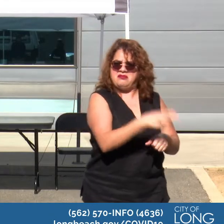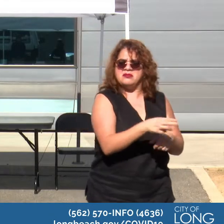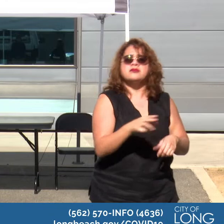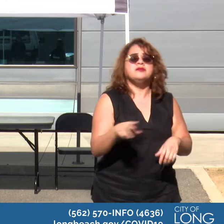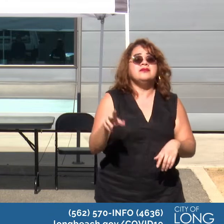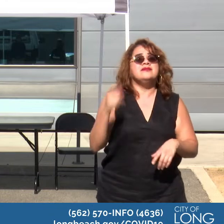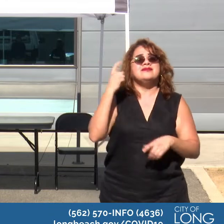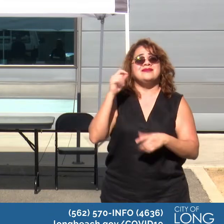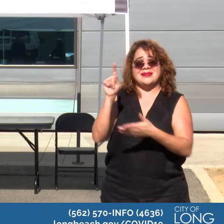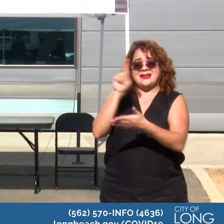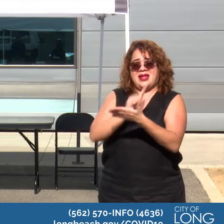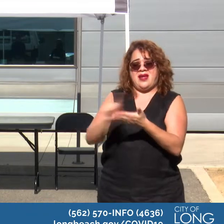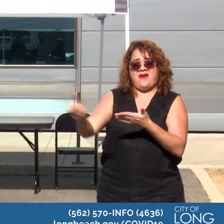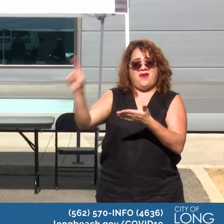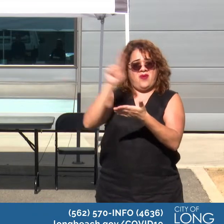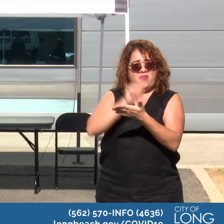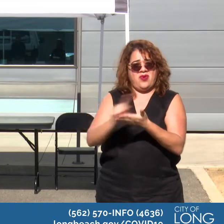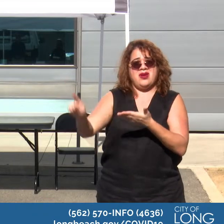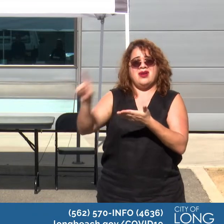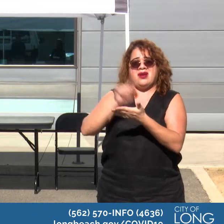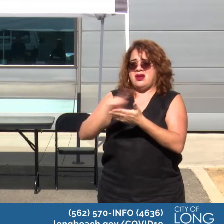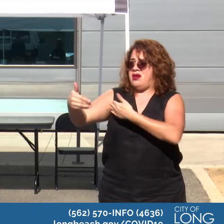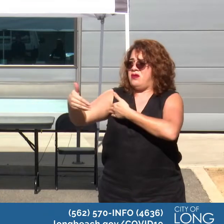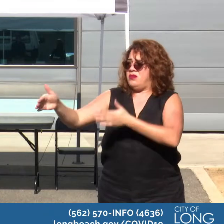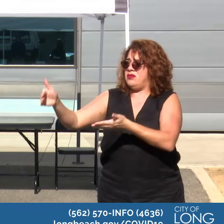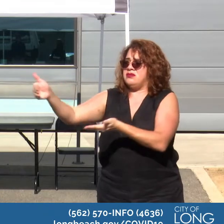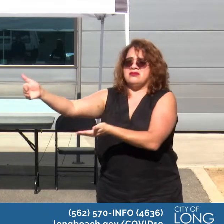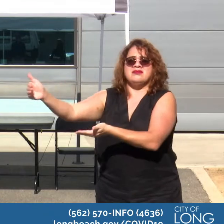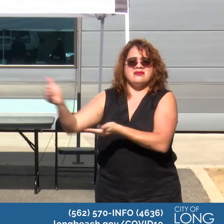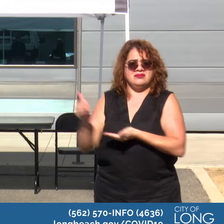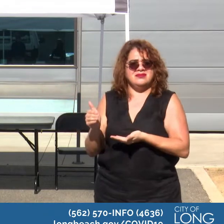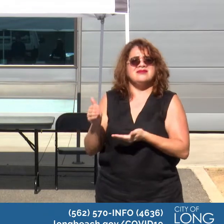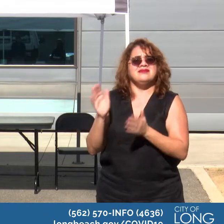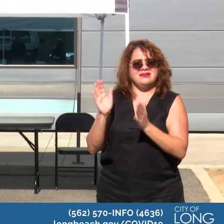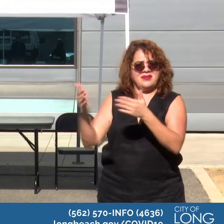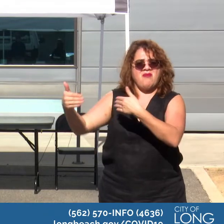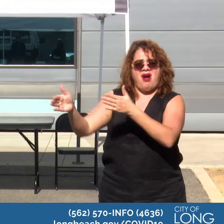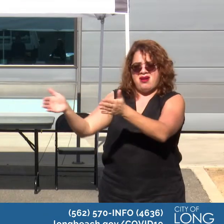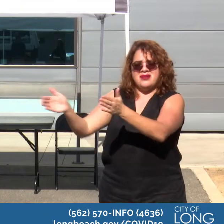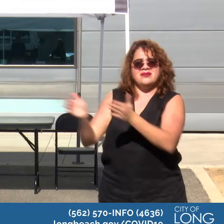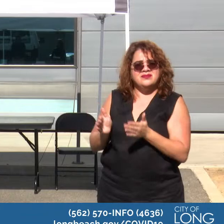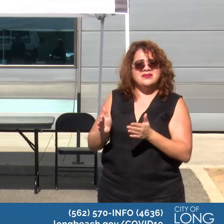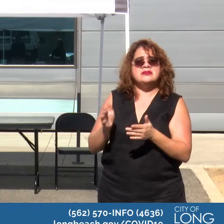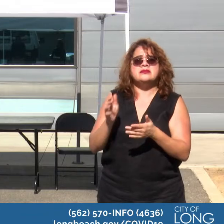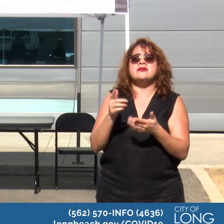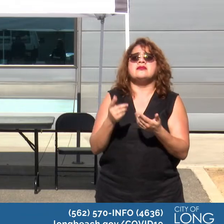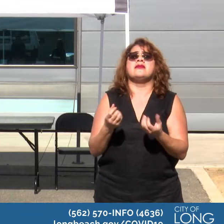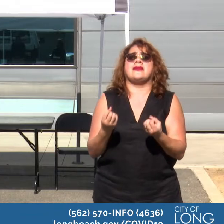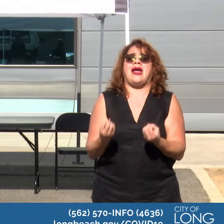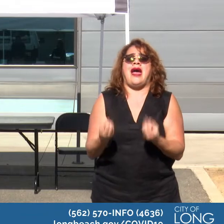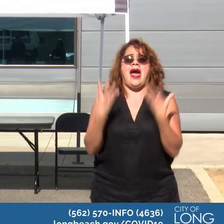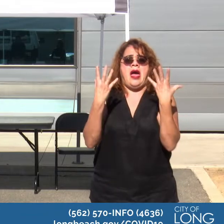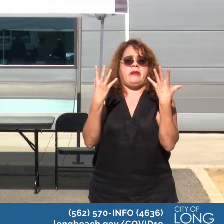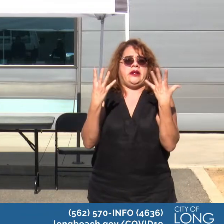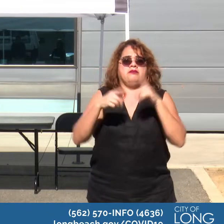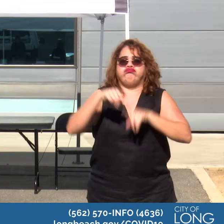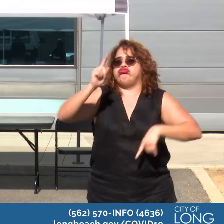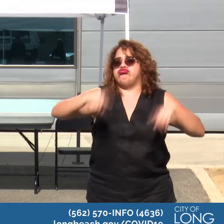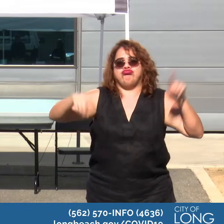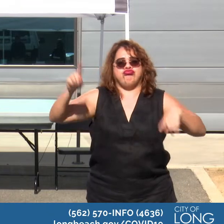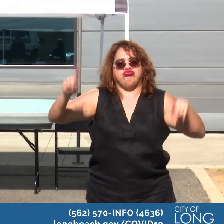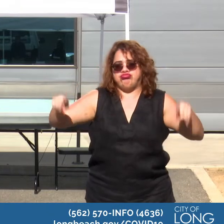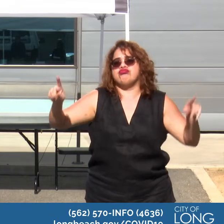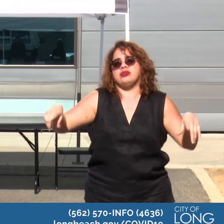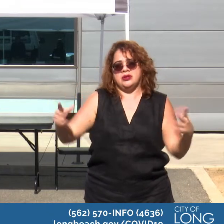The vaccine allocation looks different every week. So 1 week we might get 11,000 doses, and then next week we might get